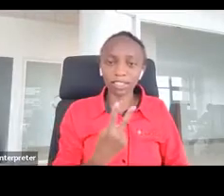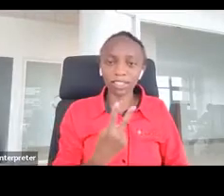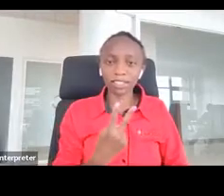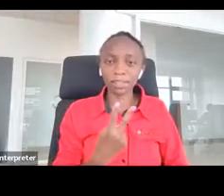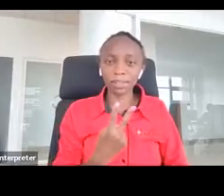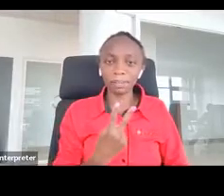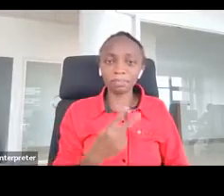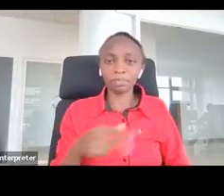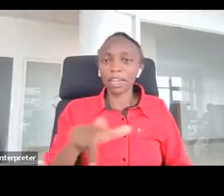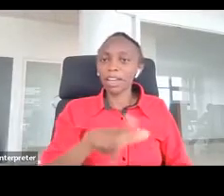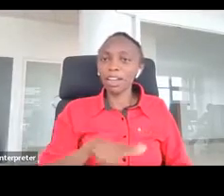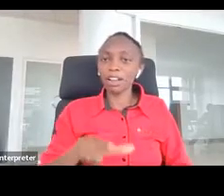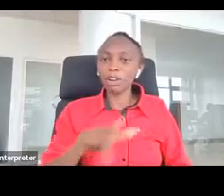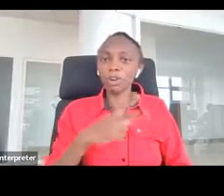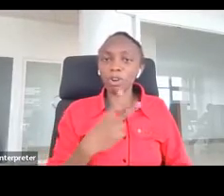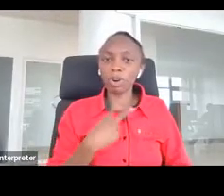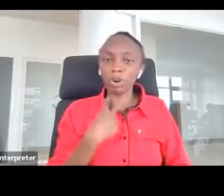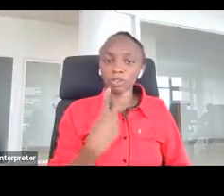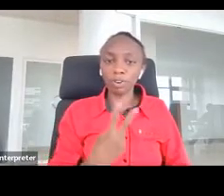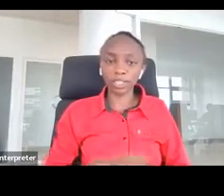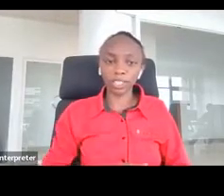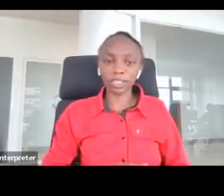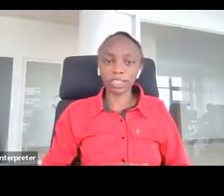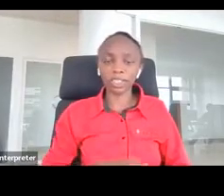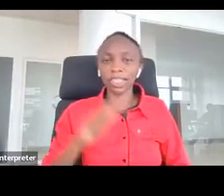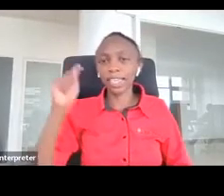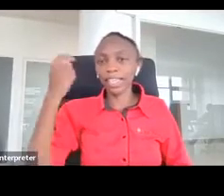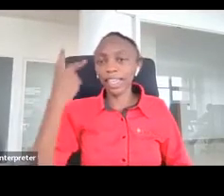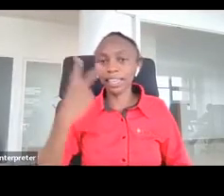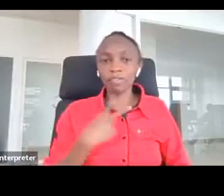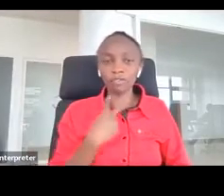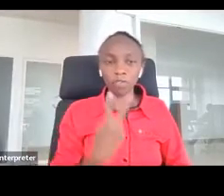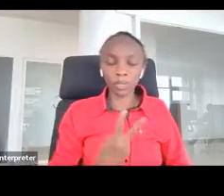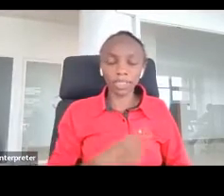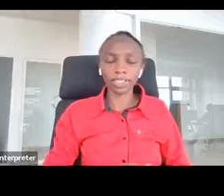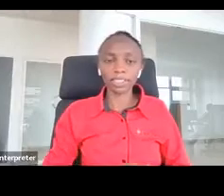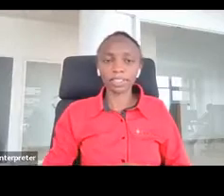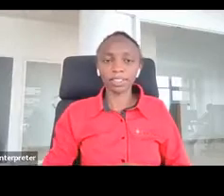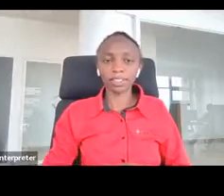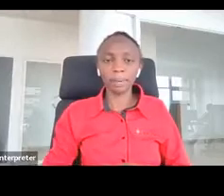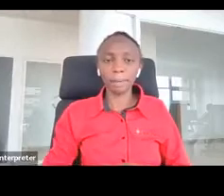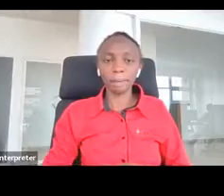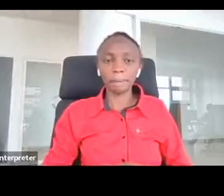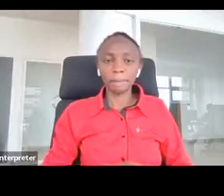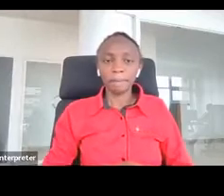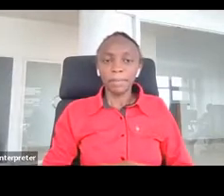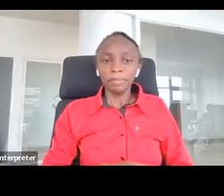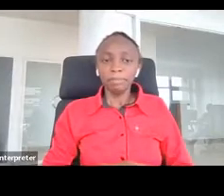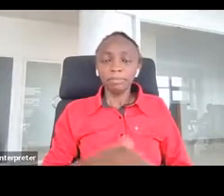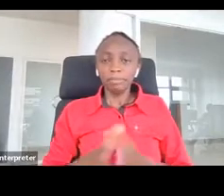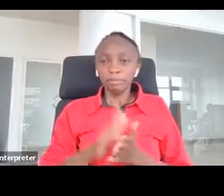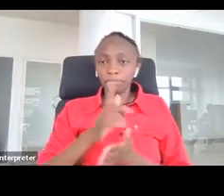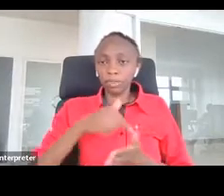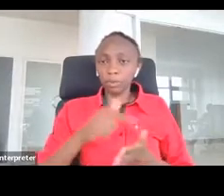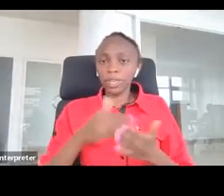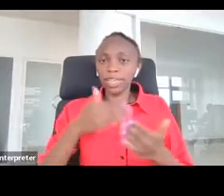local voices, Kenyan voices, and we appreciate this